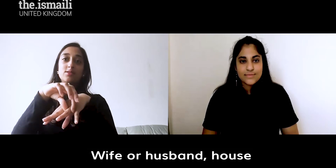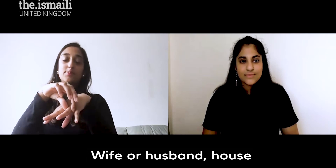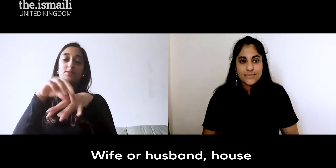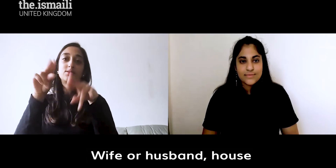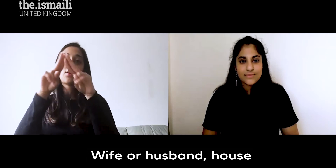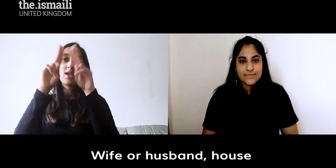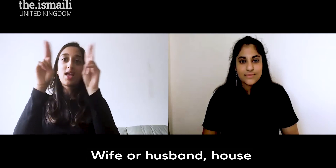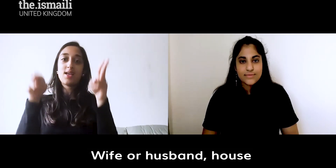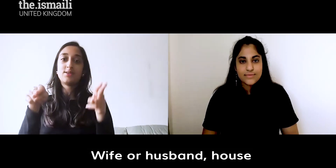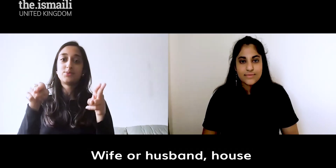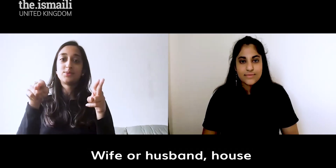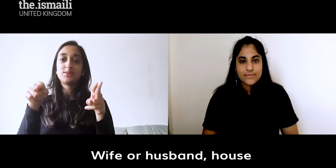husband. How?